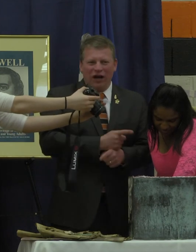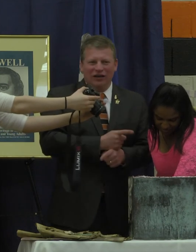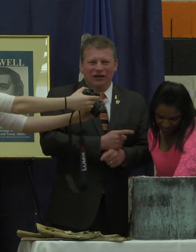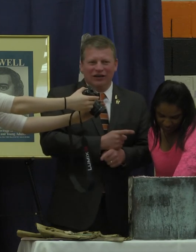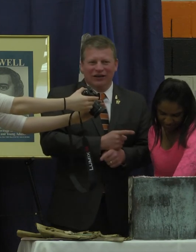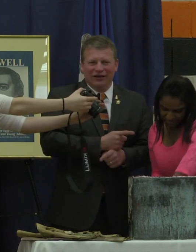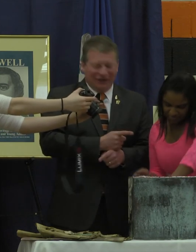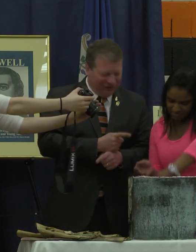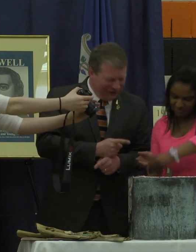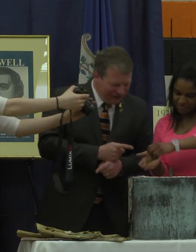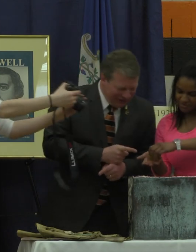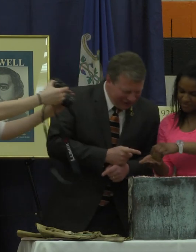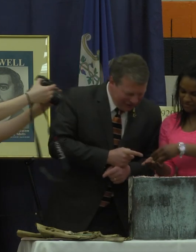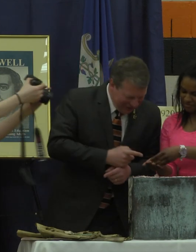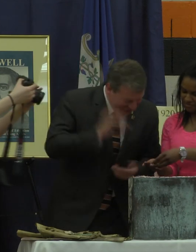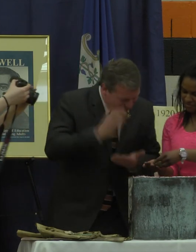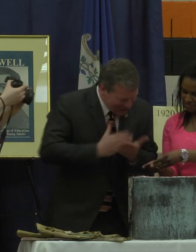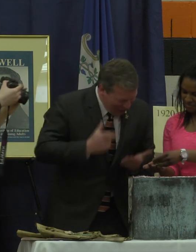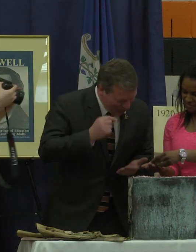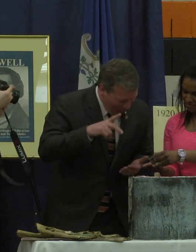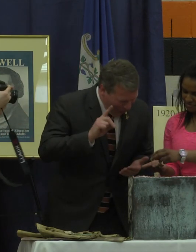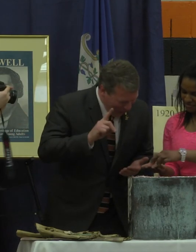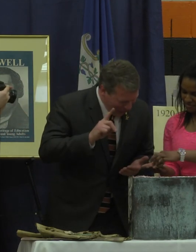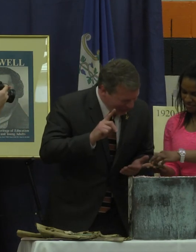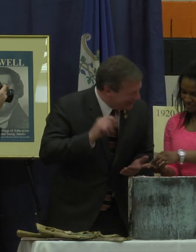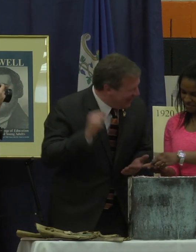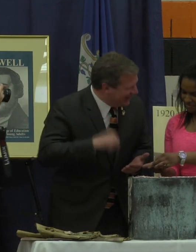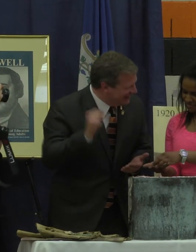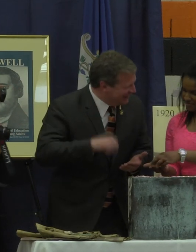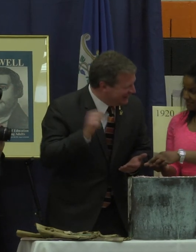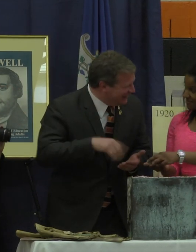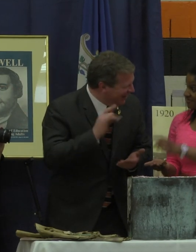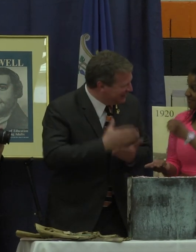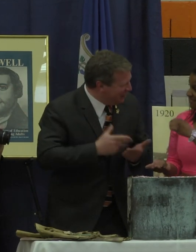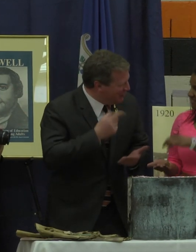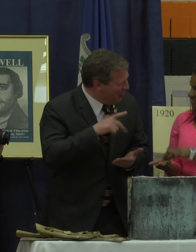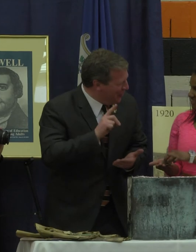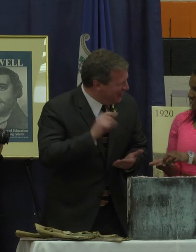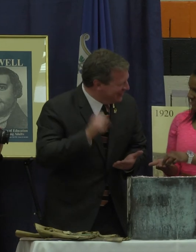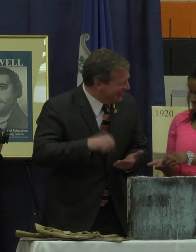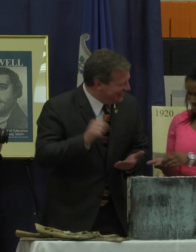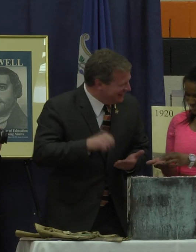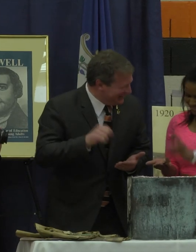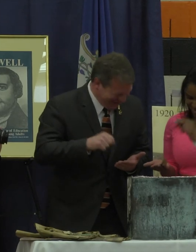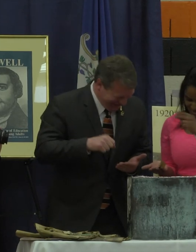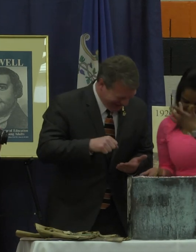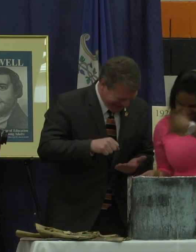We need to find some gold in here, right? Is it gold? Is it gold? No.